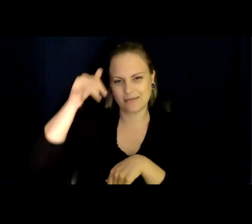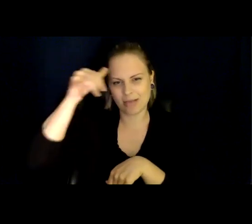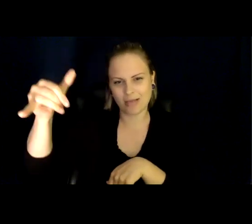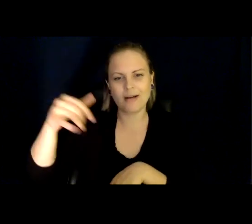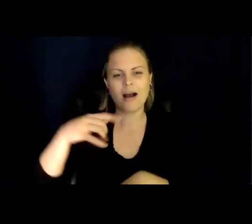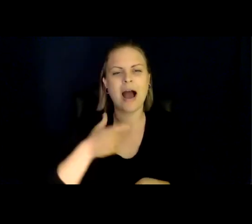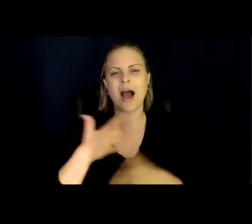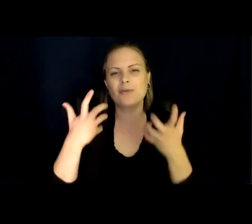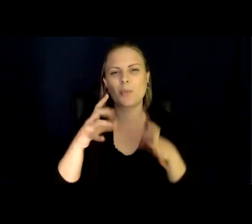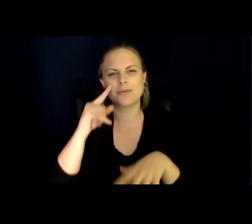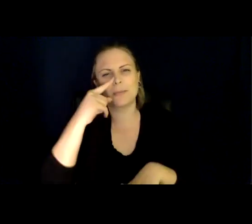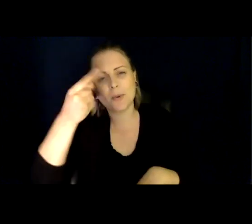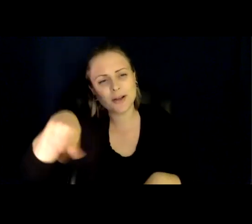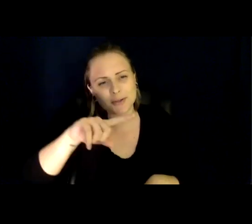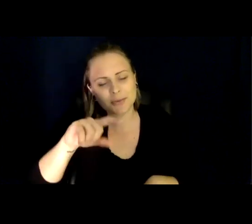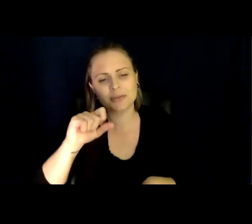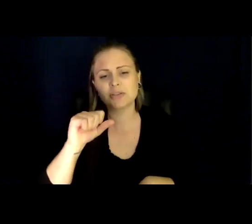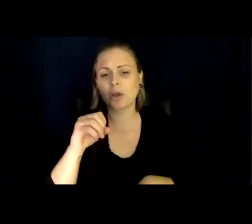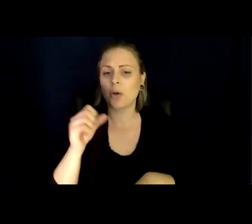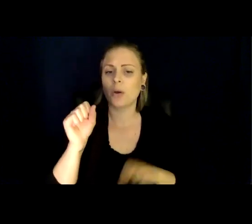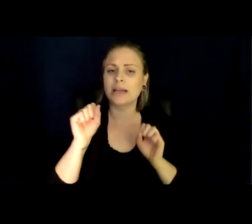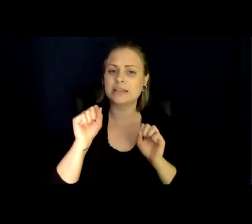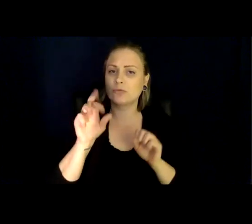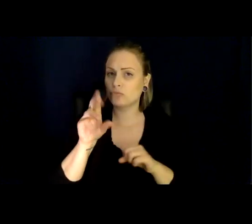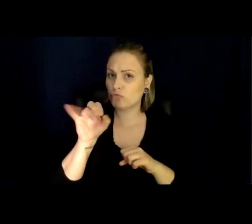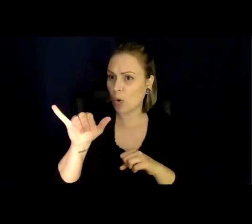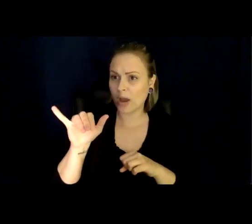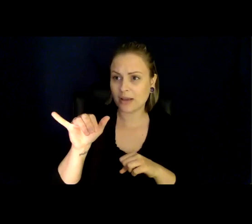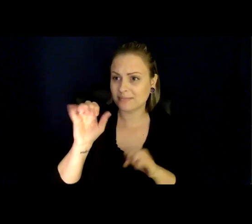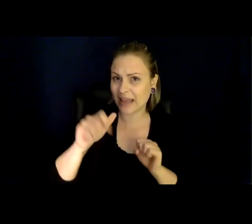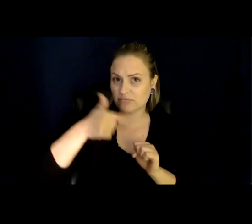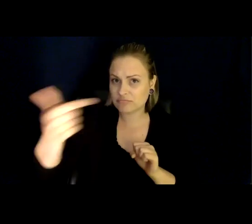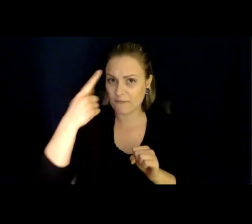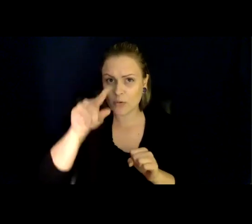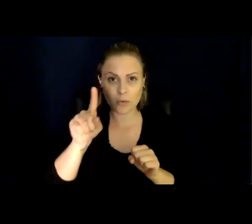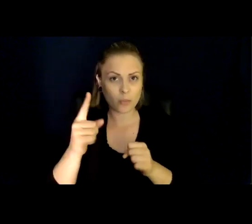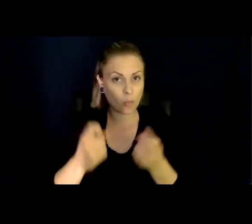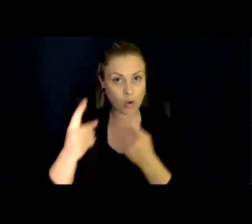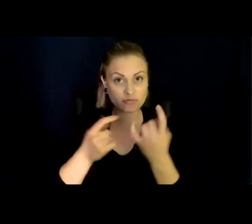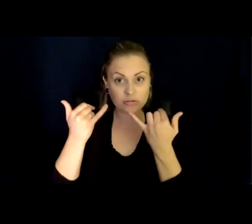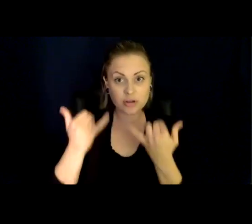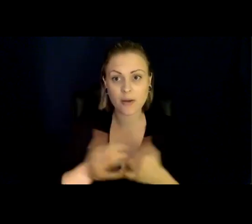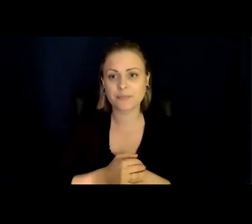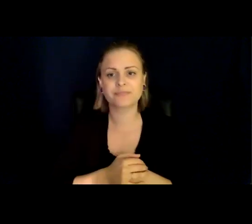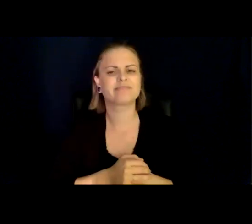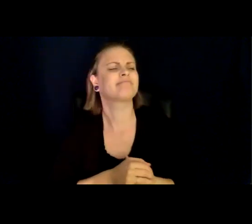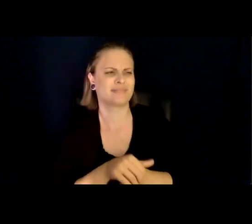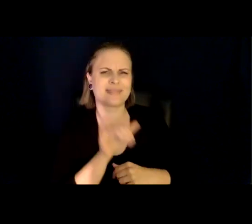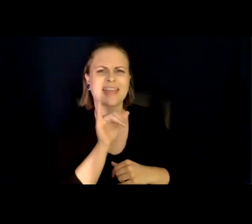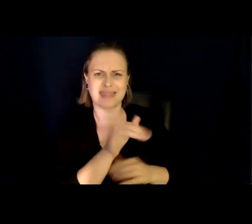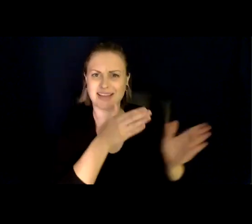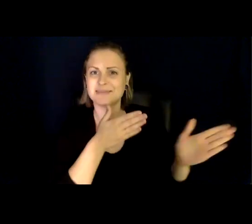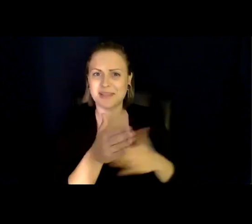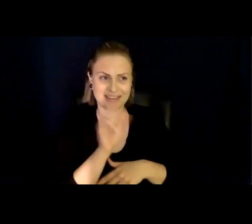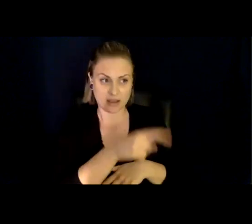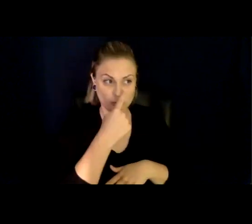to bore you. So Roy, can I turn this over for questions? That is absolutely the plan, if you